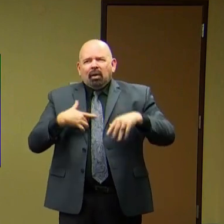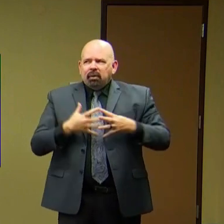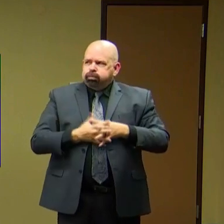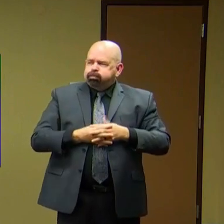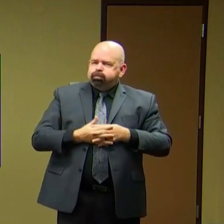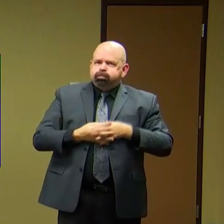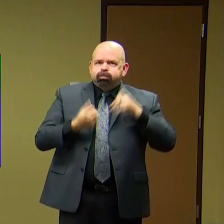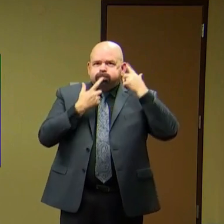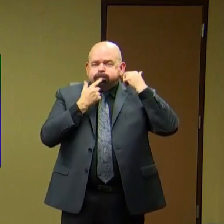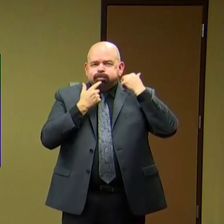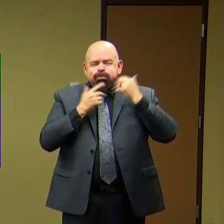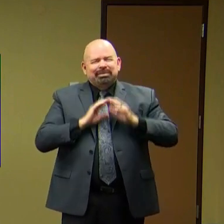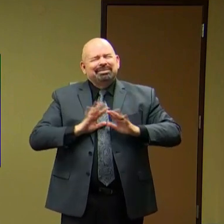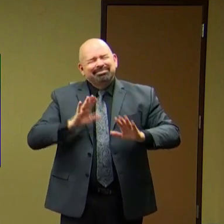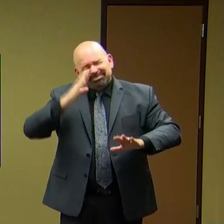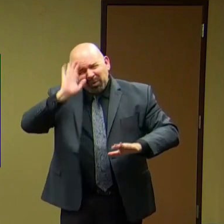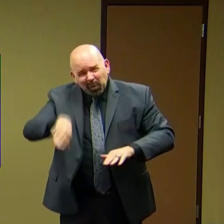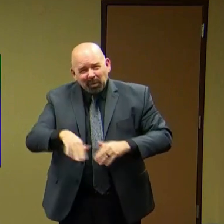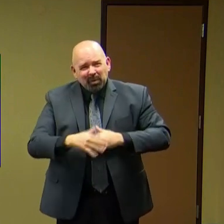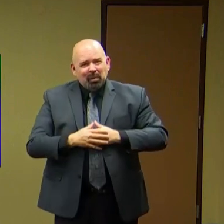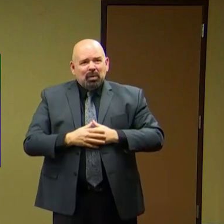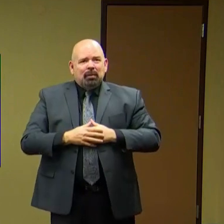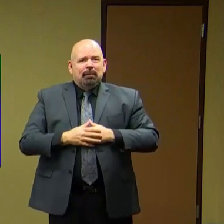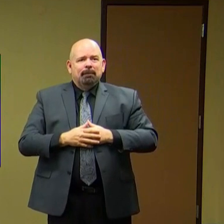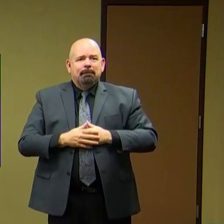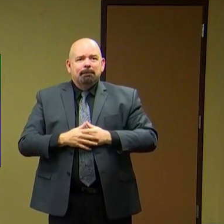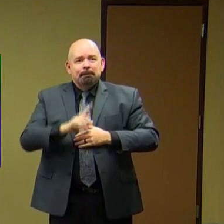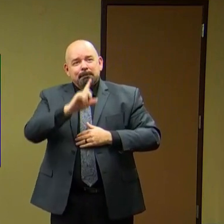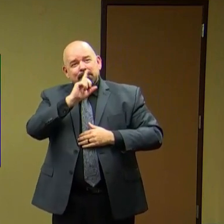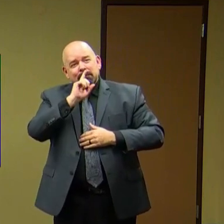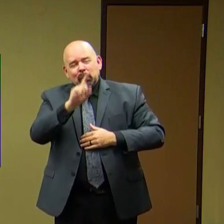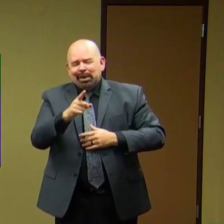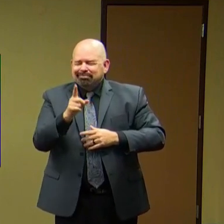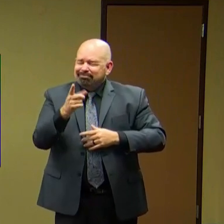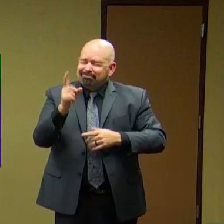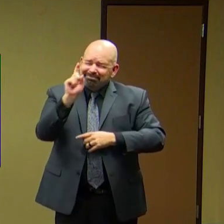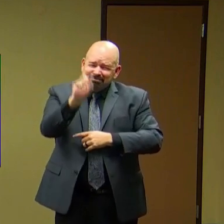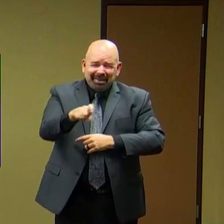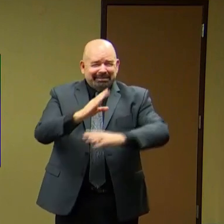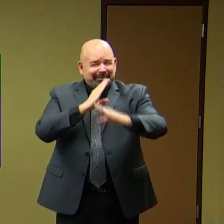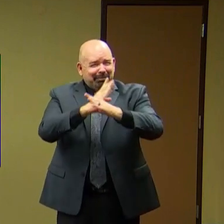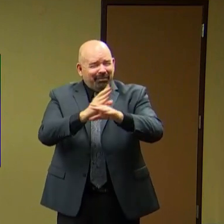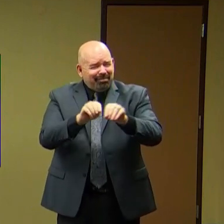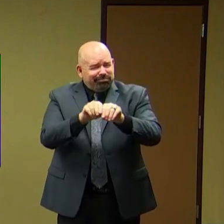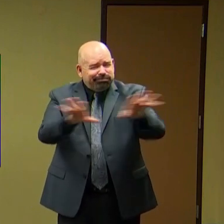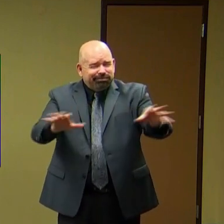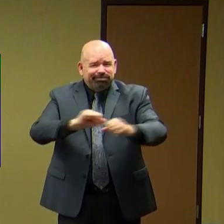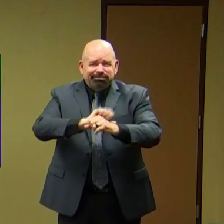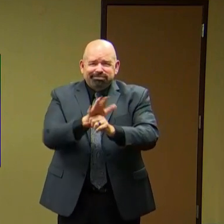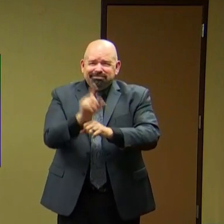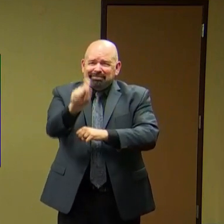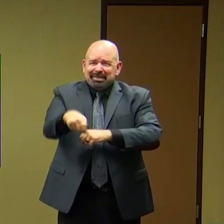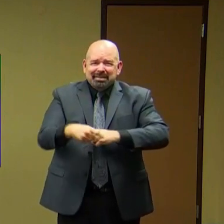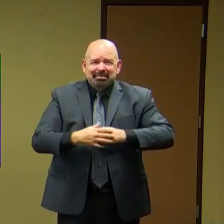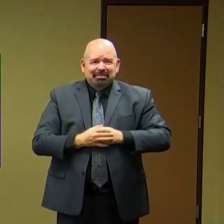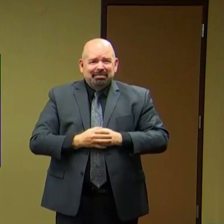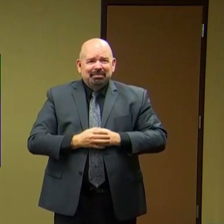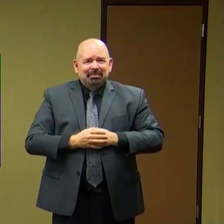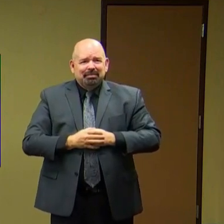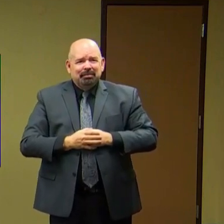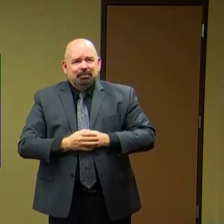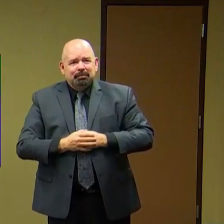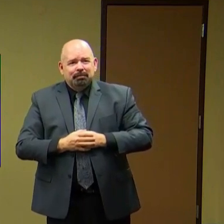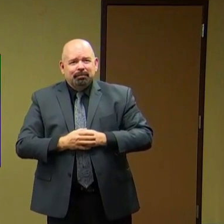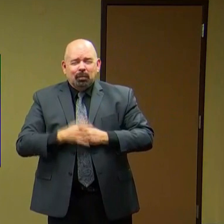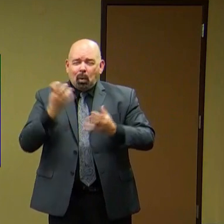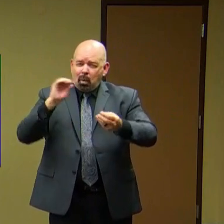big crowds for Texas OU weekend, but yet it's what's necessary so we can keep the numbers down going into Thanksgiving and